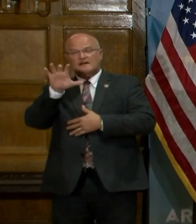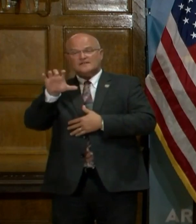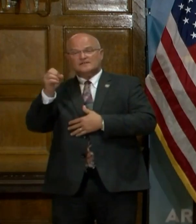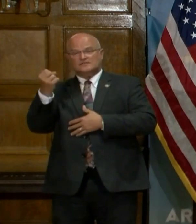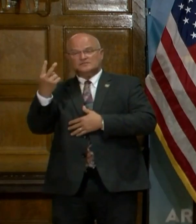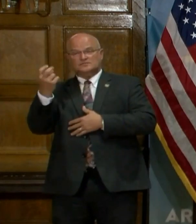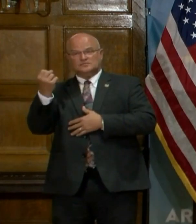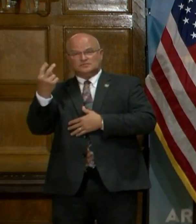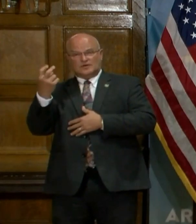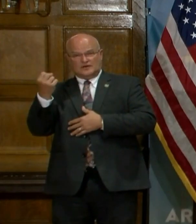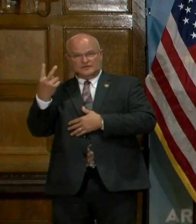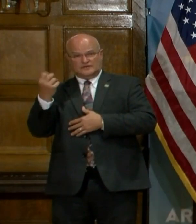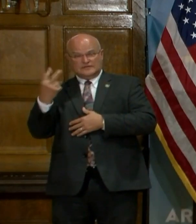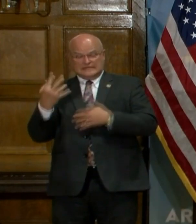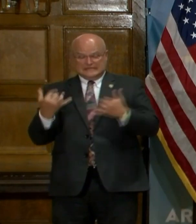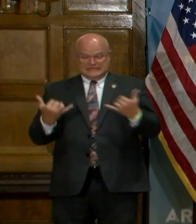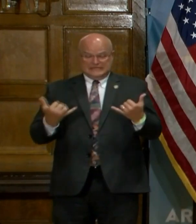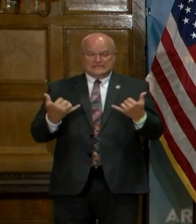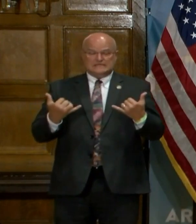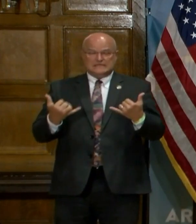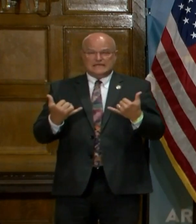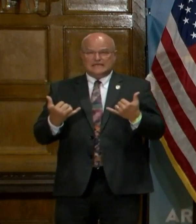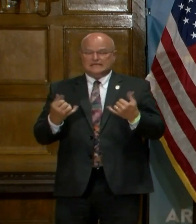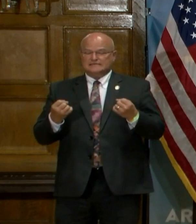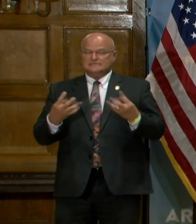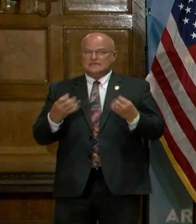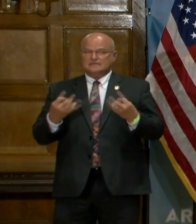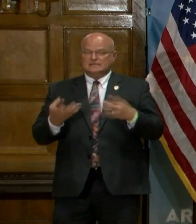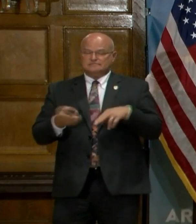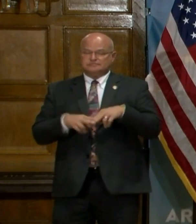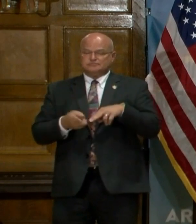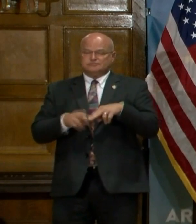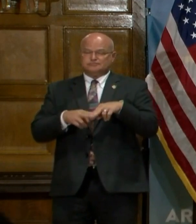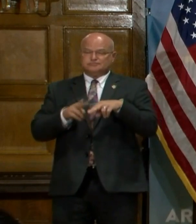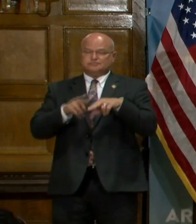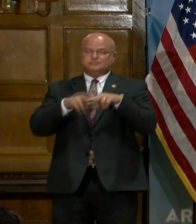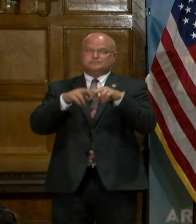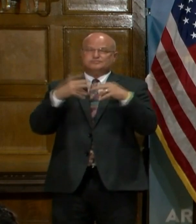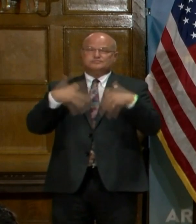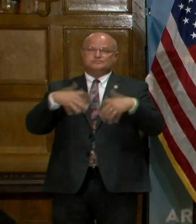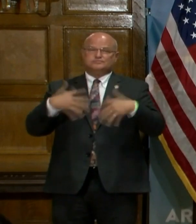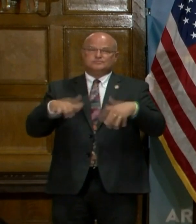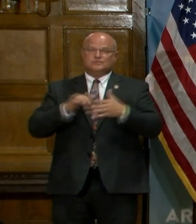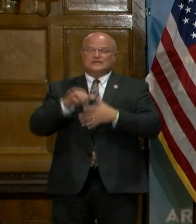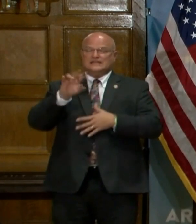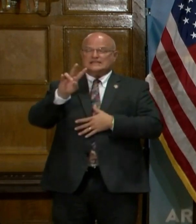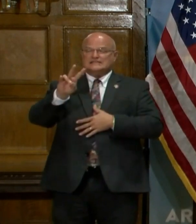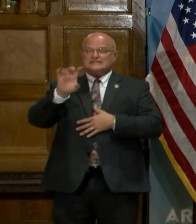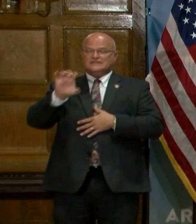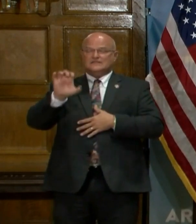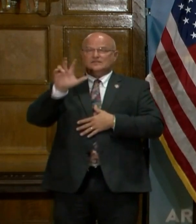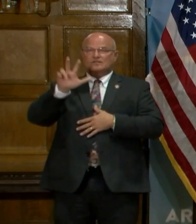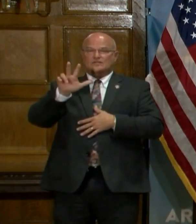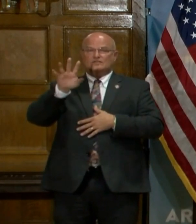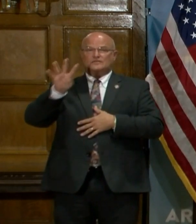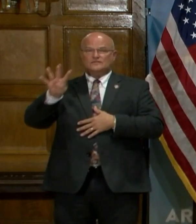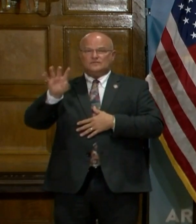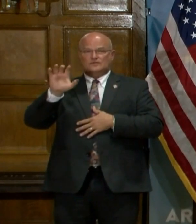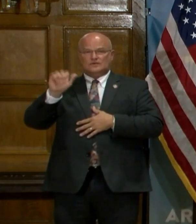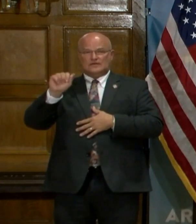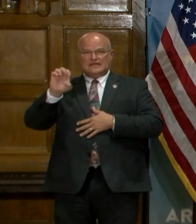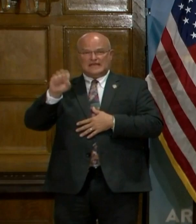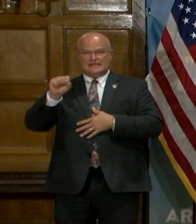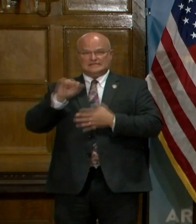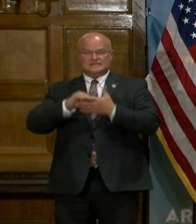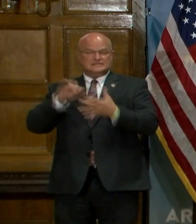24,512 cases. We had a lot of cases in the last 24 hours, and that is 734 cases.